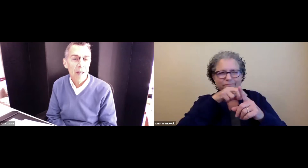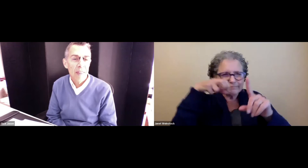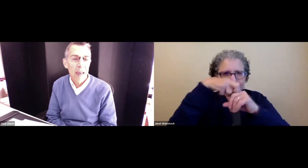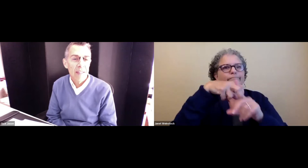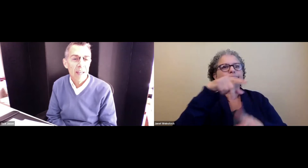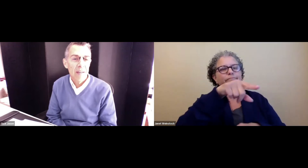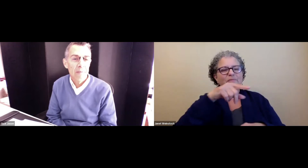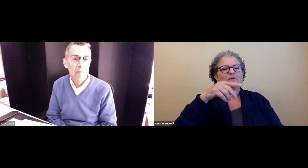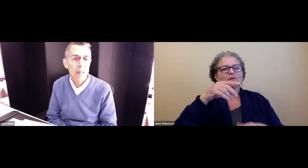that